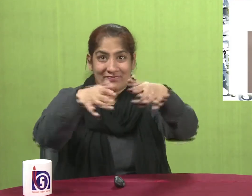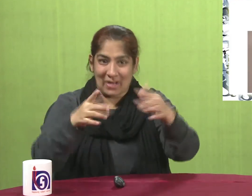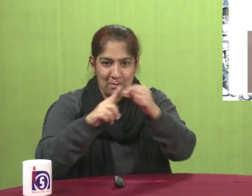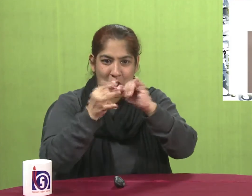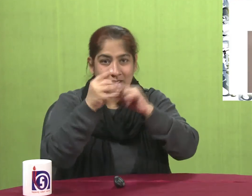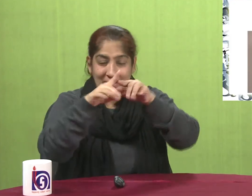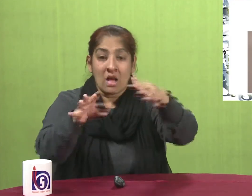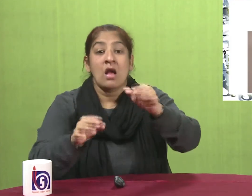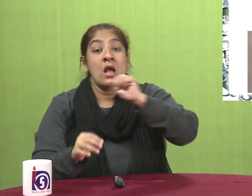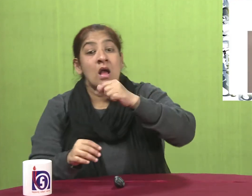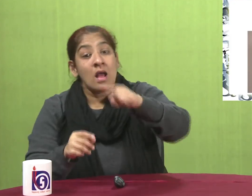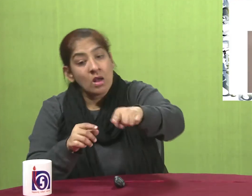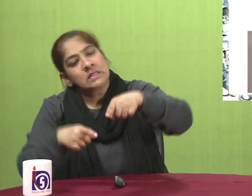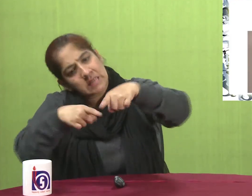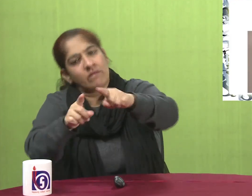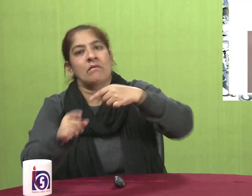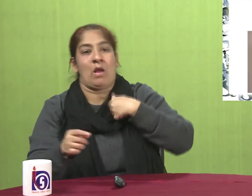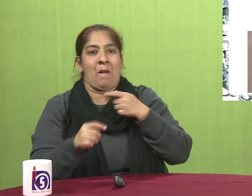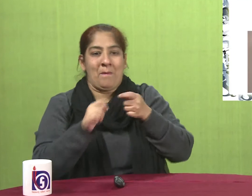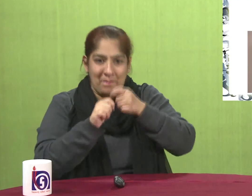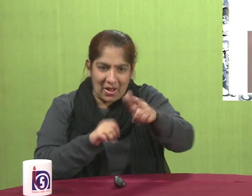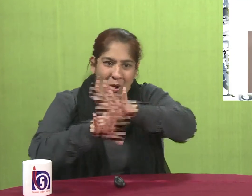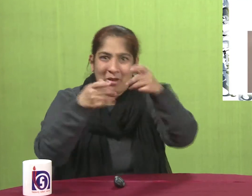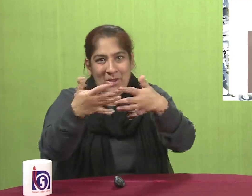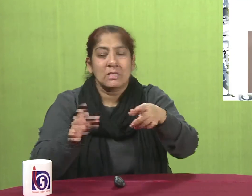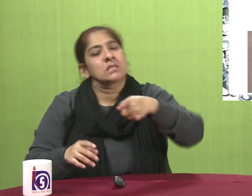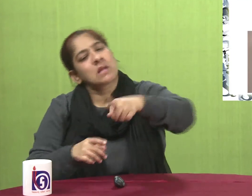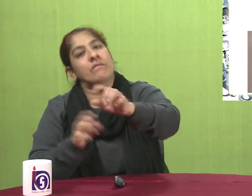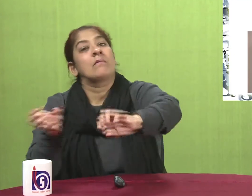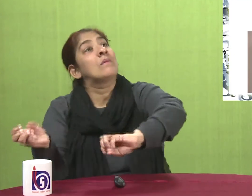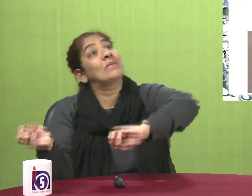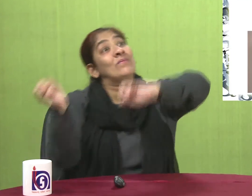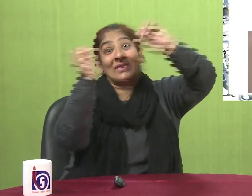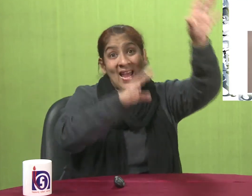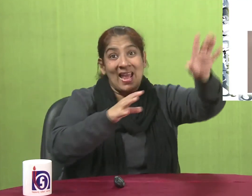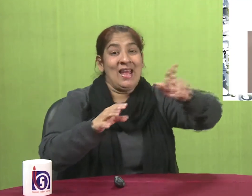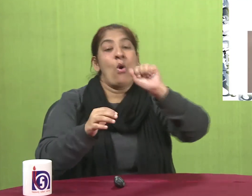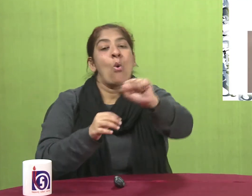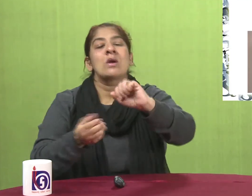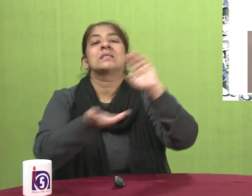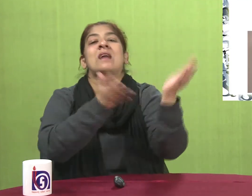Now the courier. Courier is sending the courier, we pay them the amount and they themselves